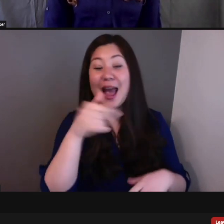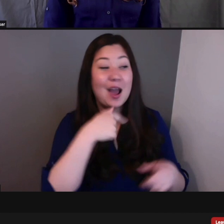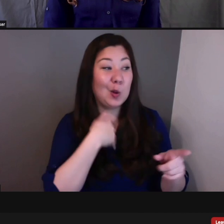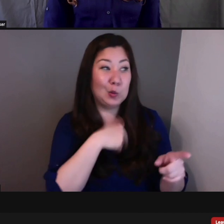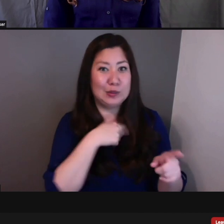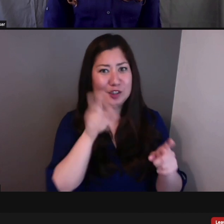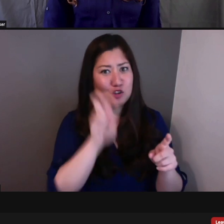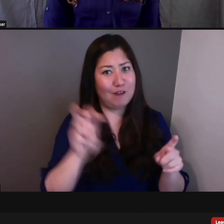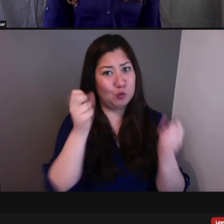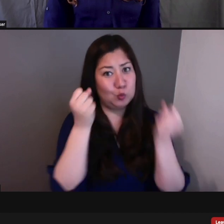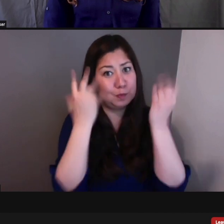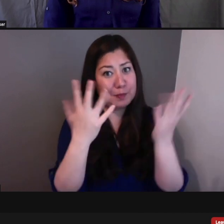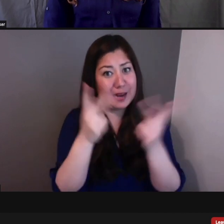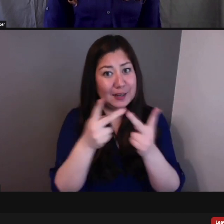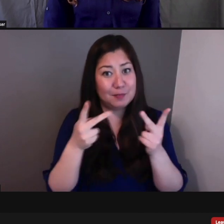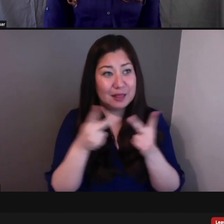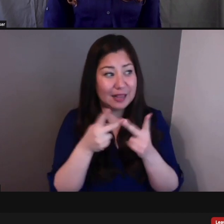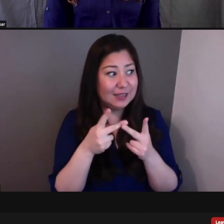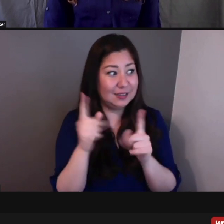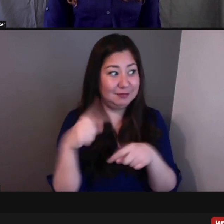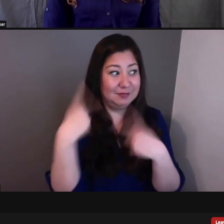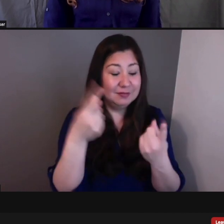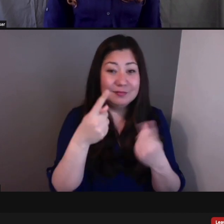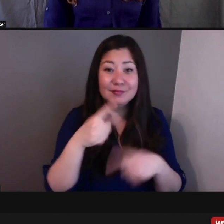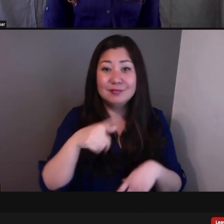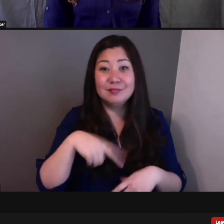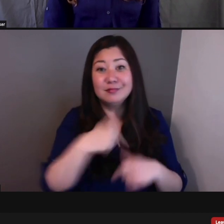remembered in the lab meeting